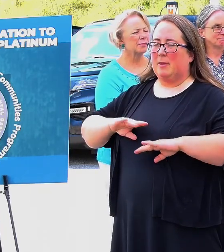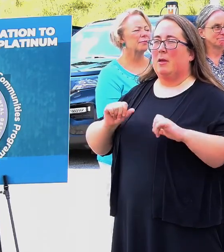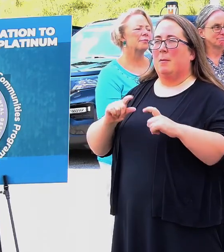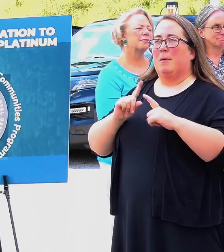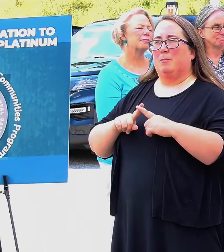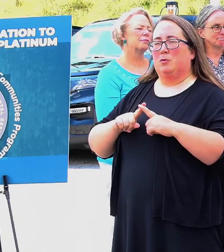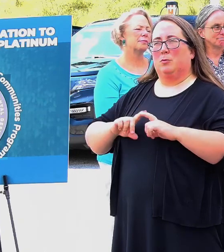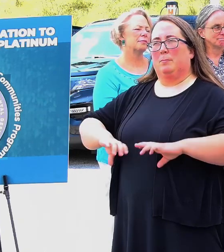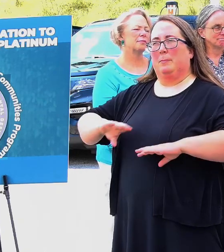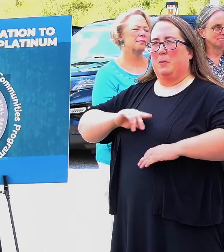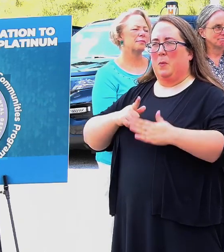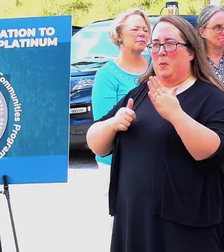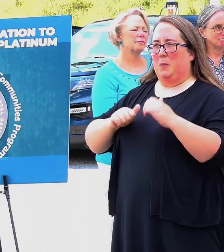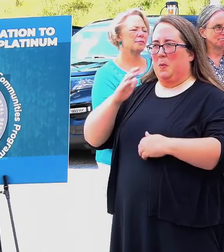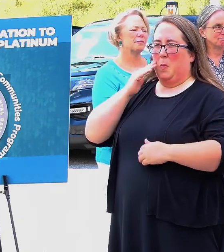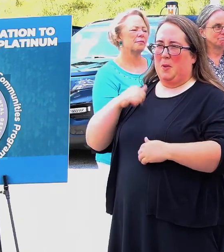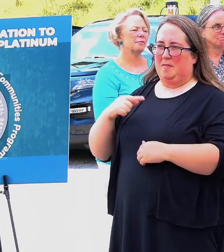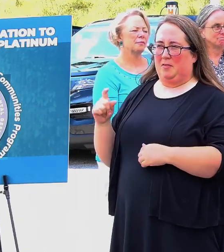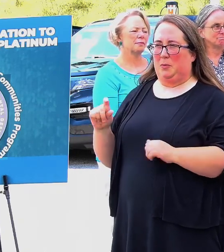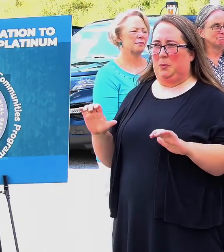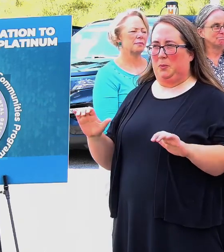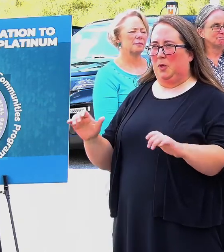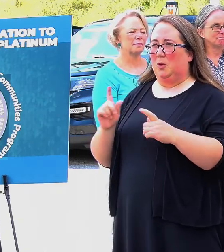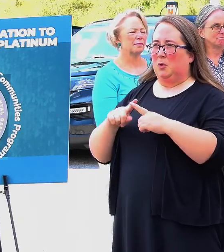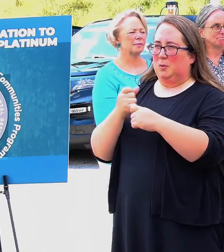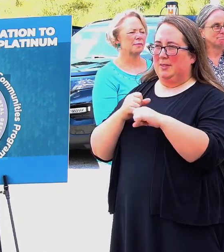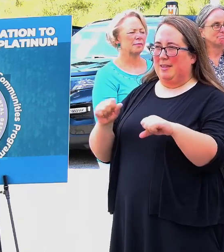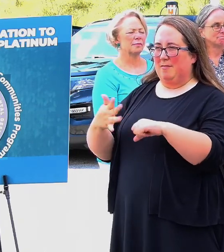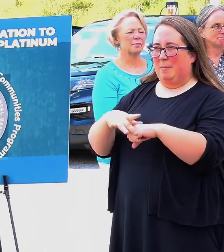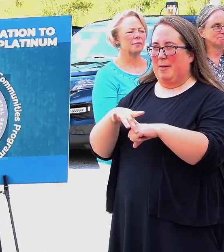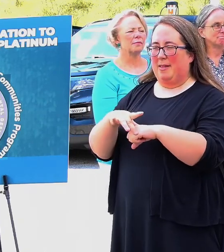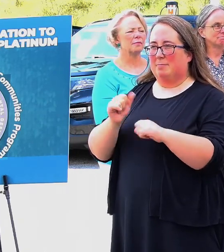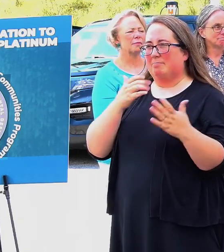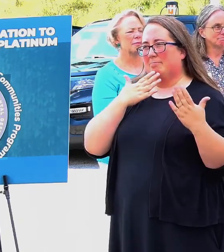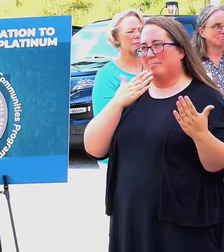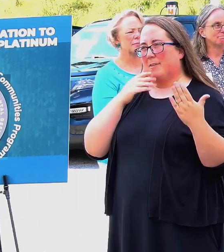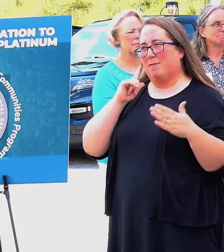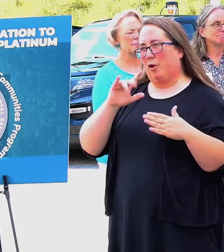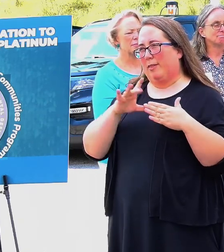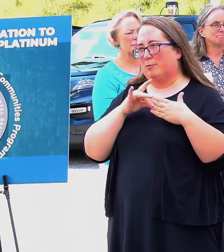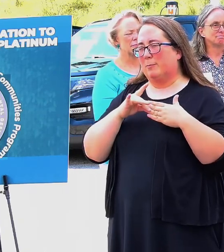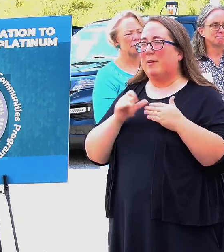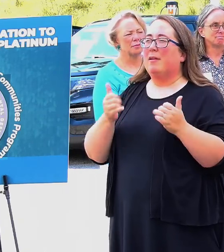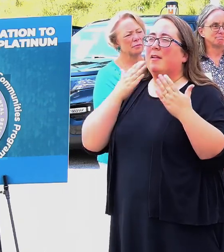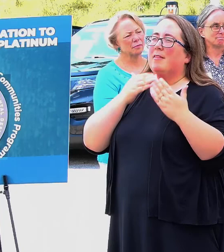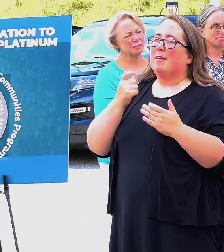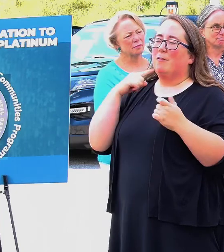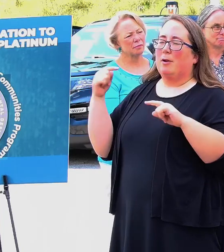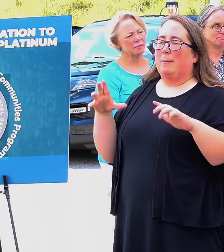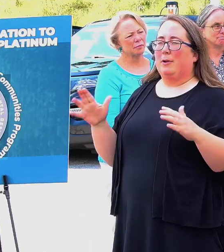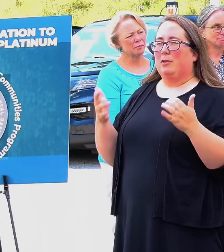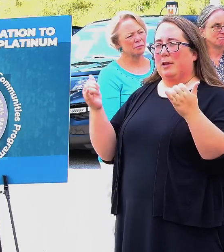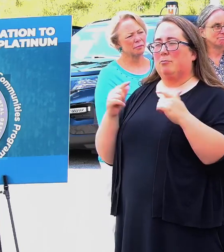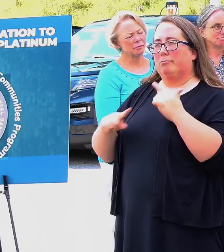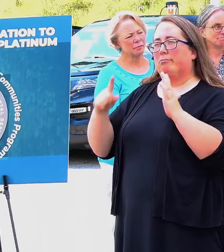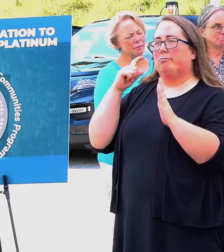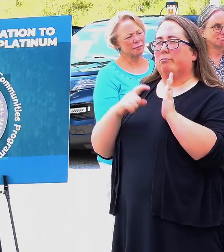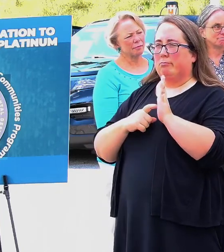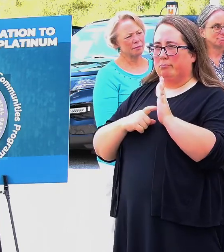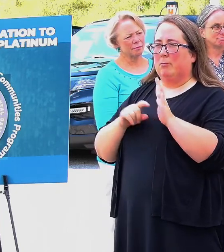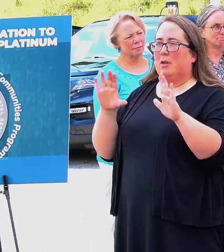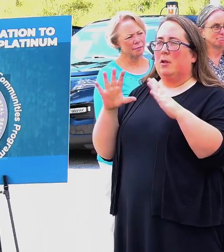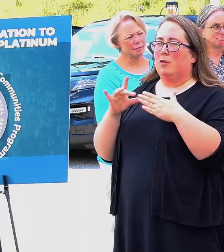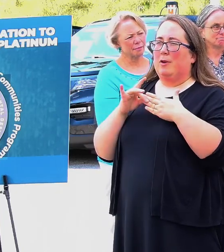to achieve what we know we have to in order to save our planet. So thank you for your leadership, and thank you for being here today to recognize the